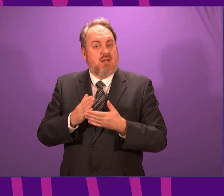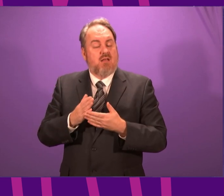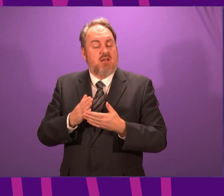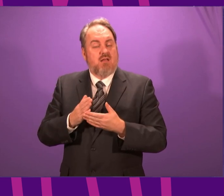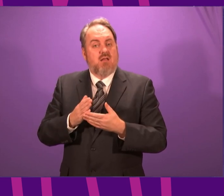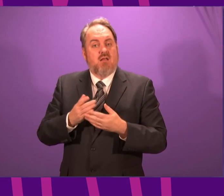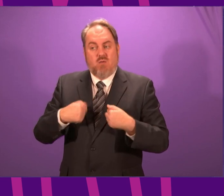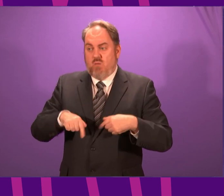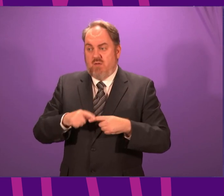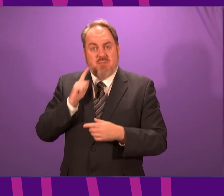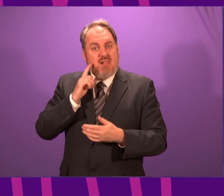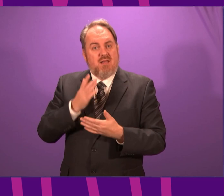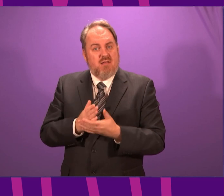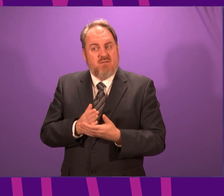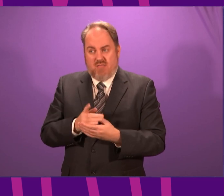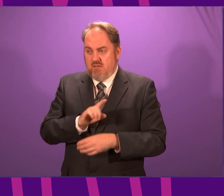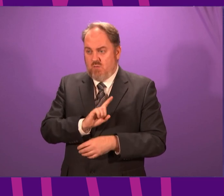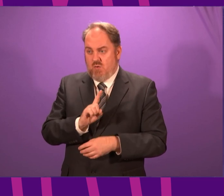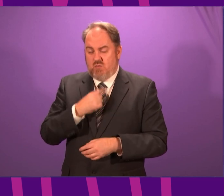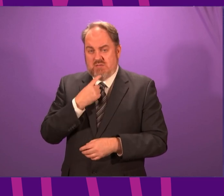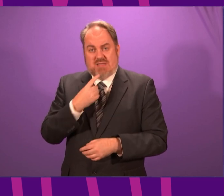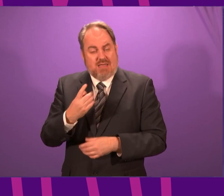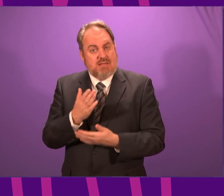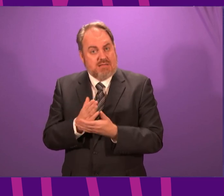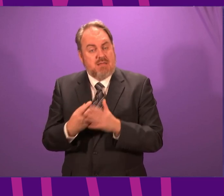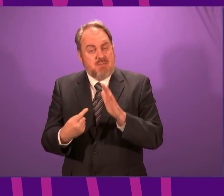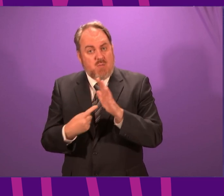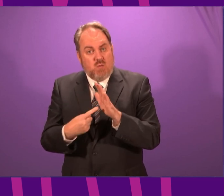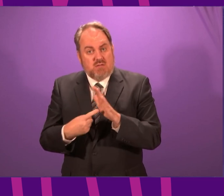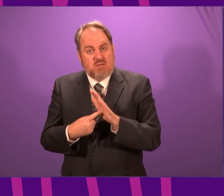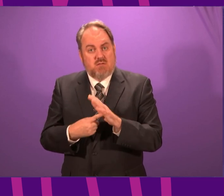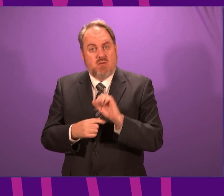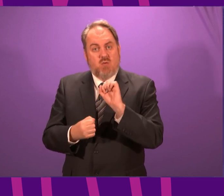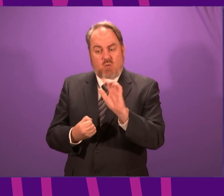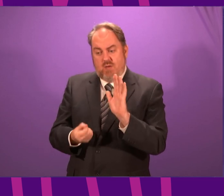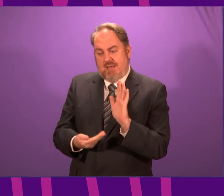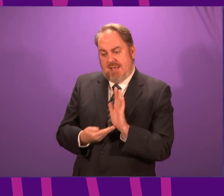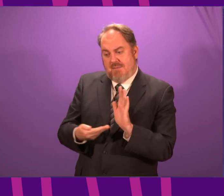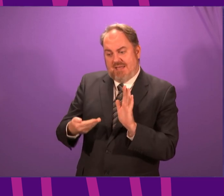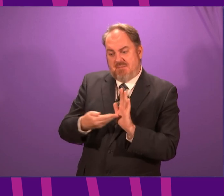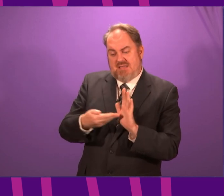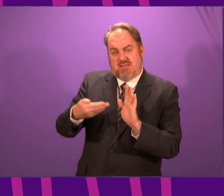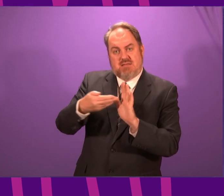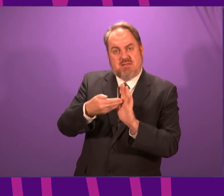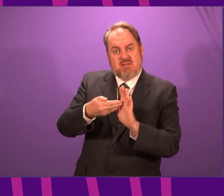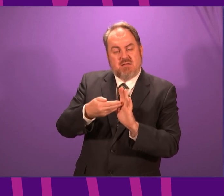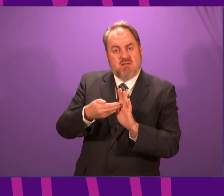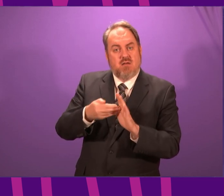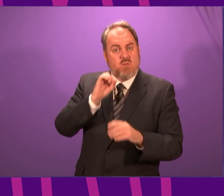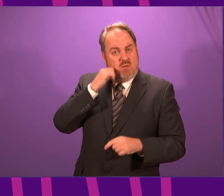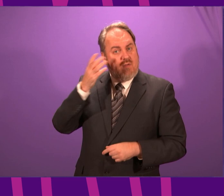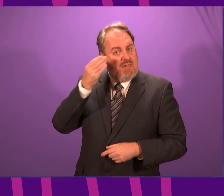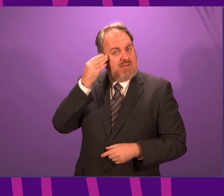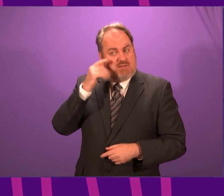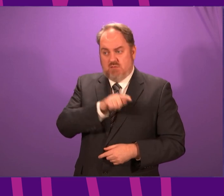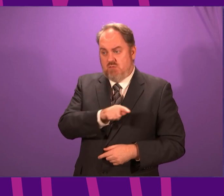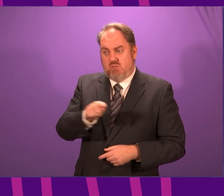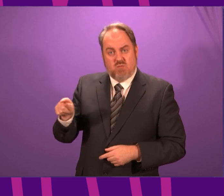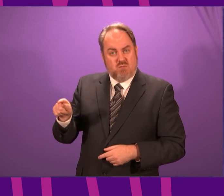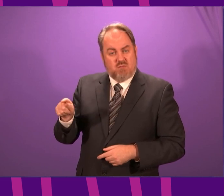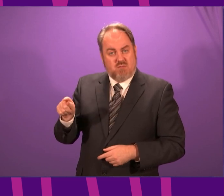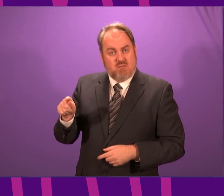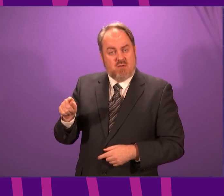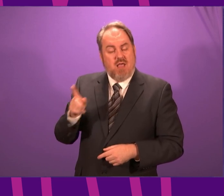we are not of the view that there are important suggestions in each of the amendments, including the one that Ruth Davidson has just spoken about. We will take all of the suggestions from all